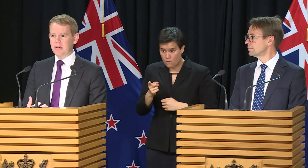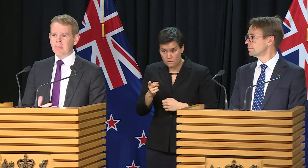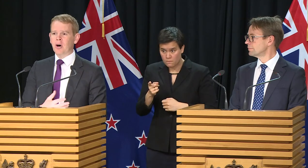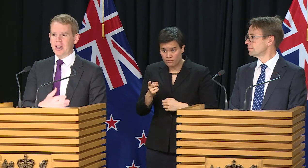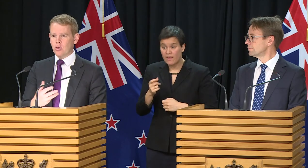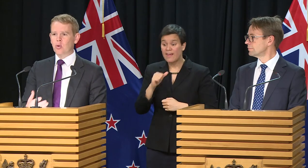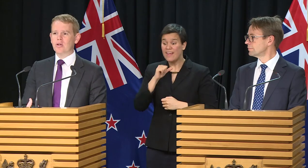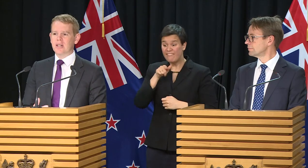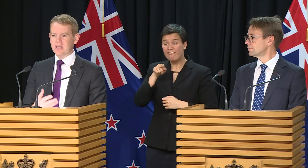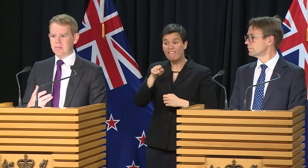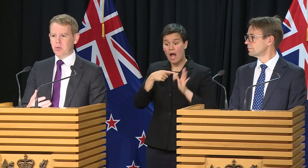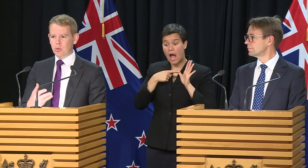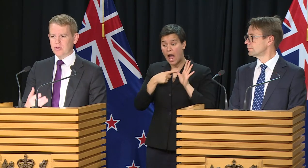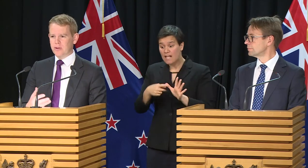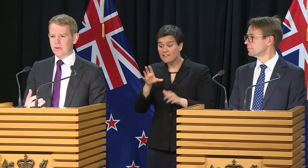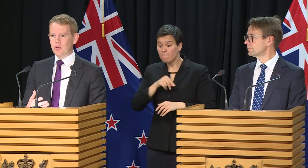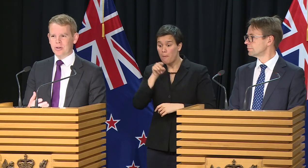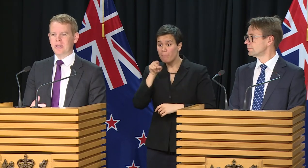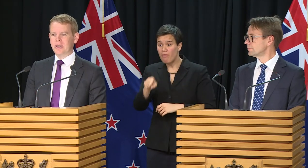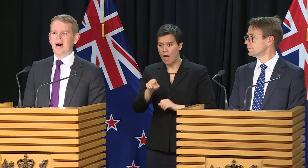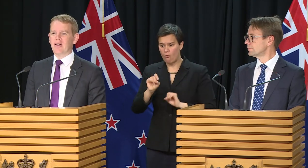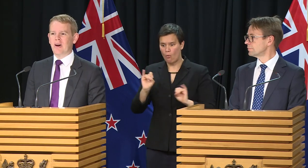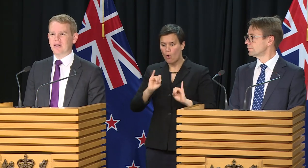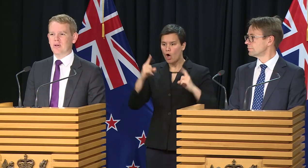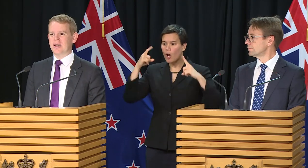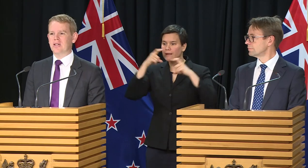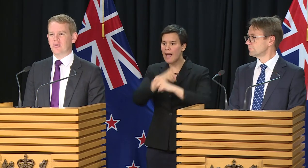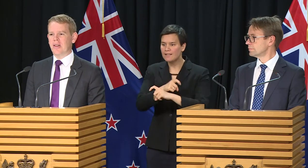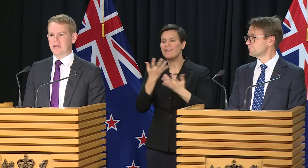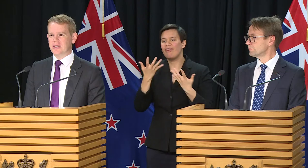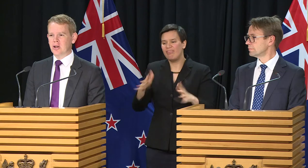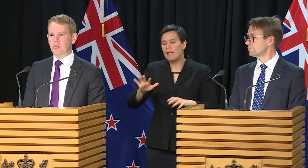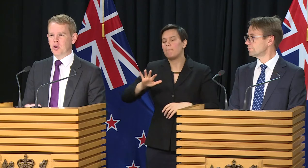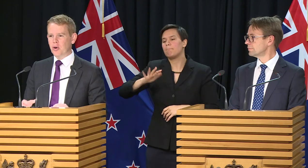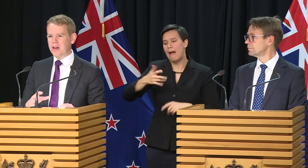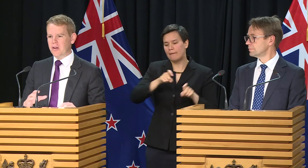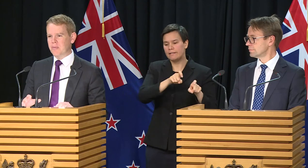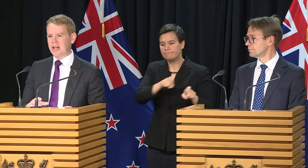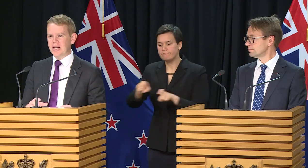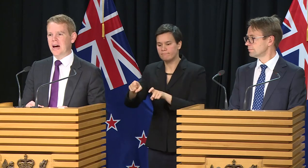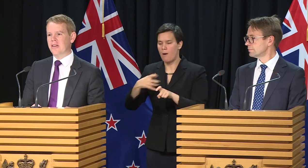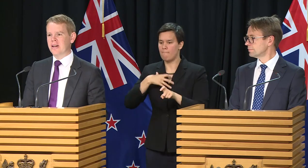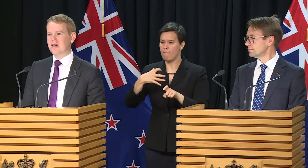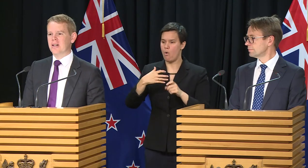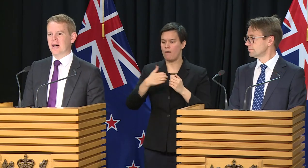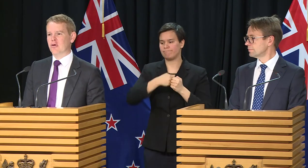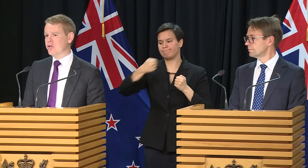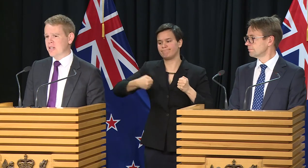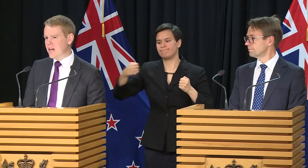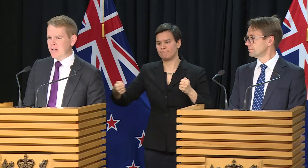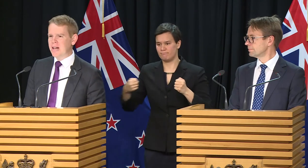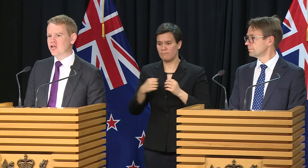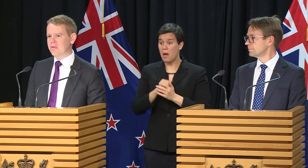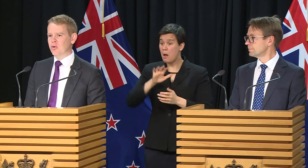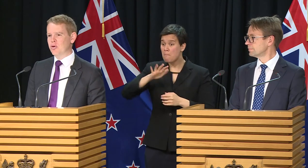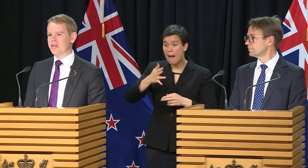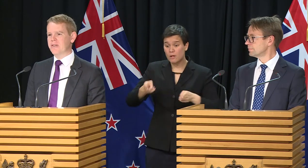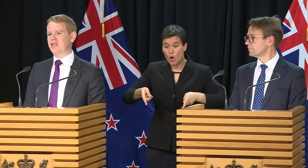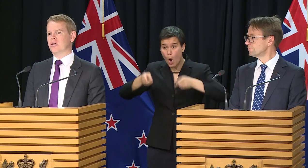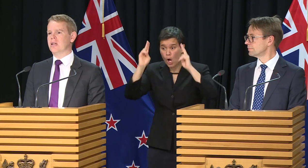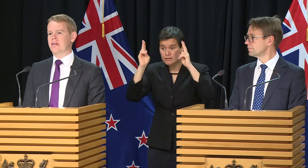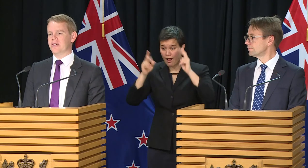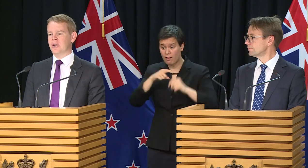up that might cause us pause for thought around the release of others? Could there have been any other cross-contamination